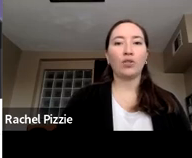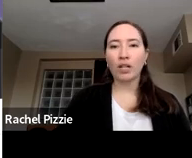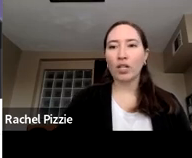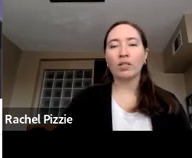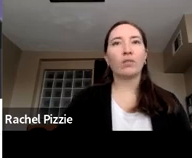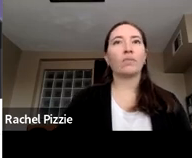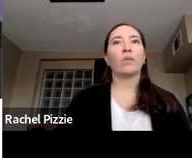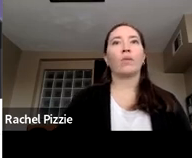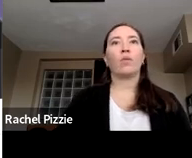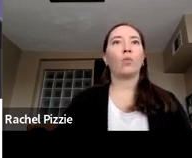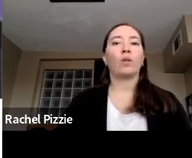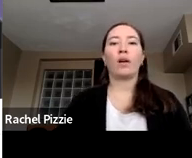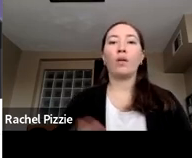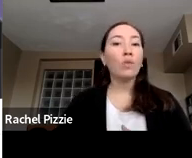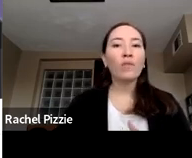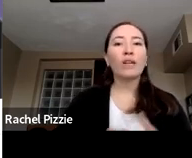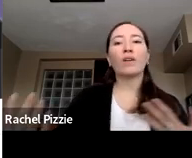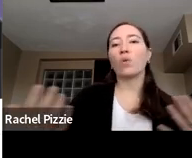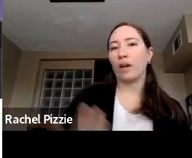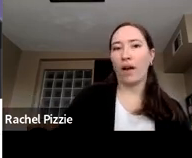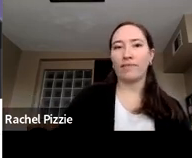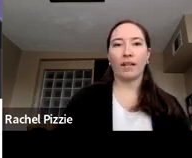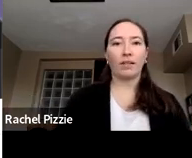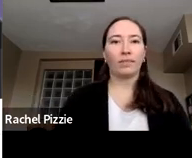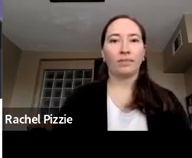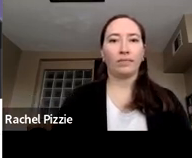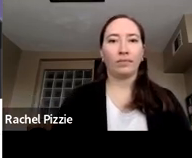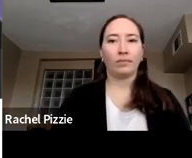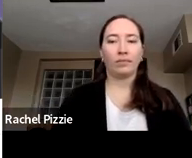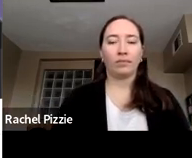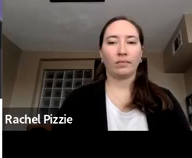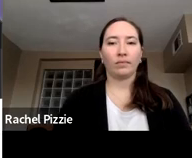presenting instructions or a movie or a graphic.